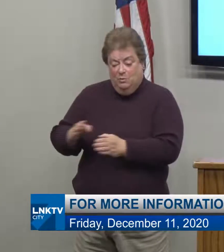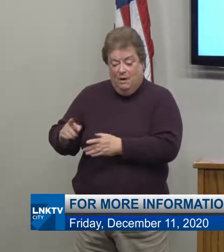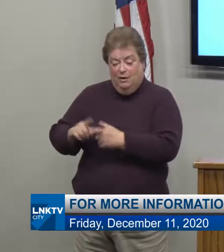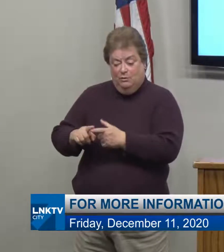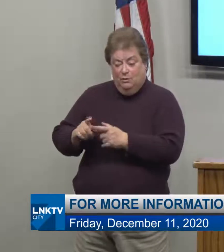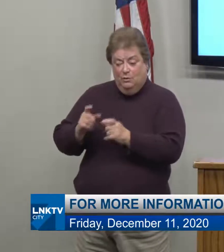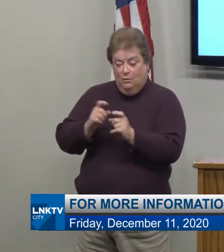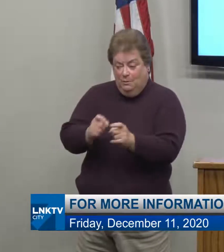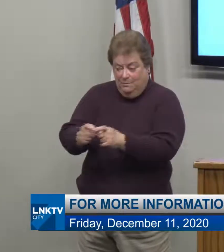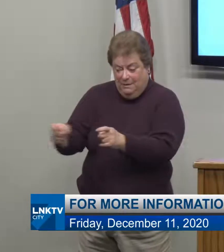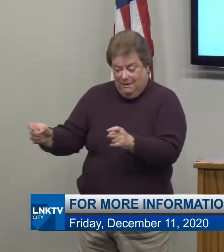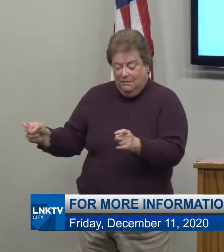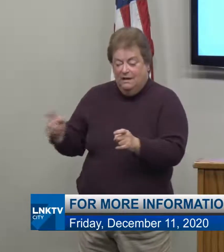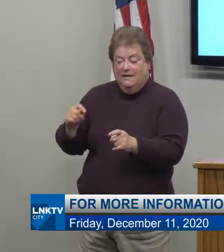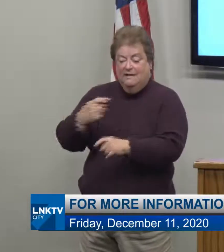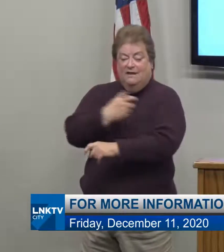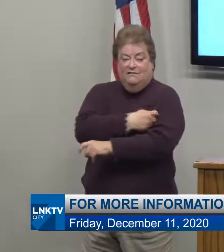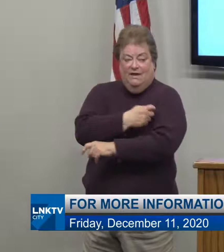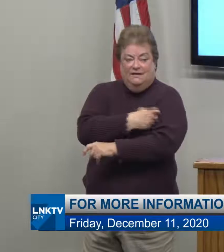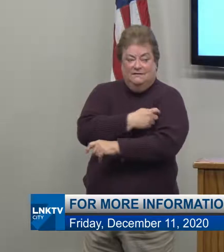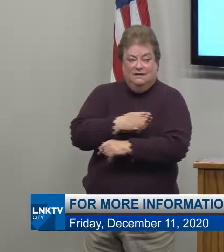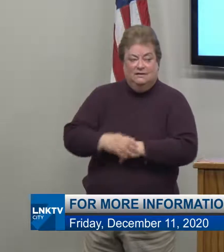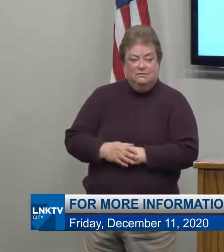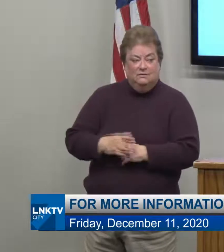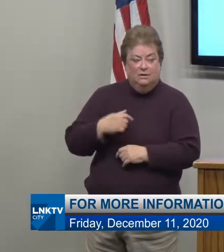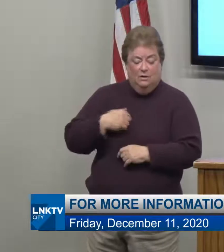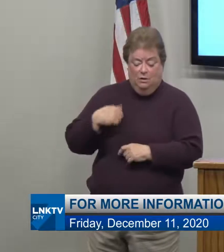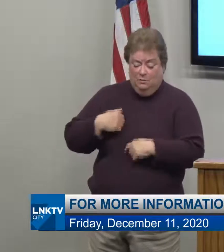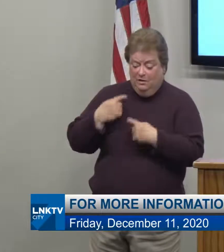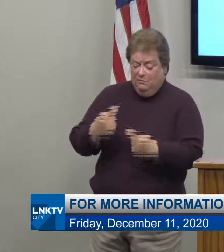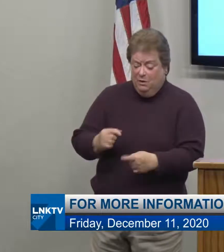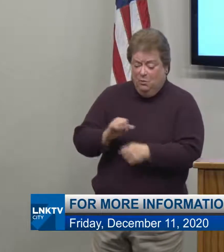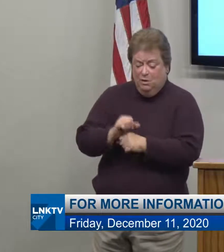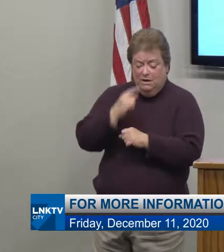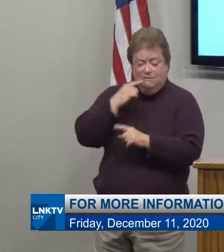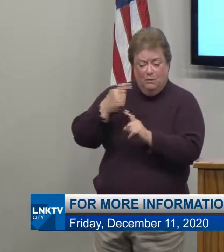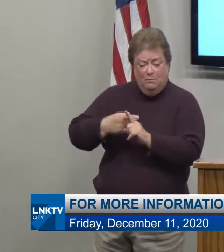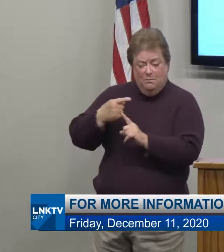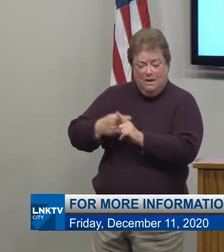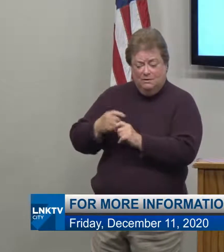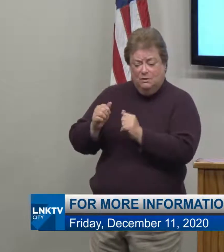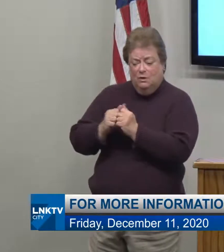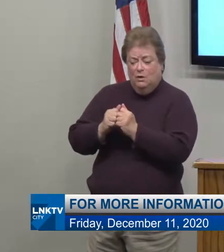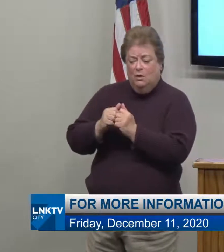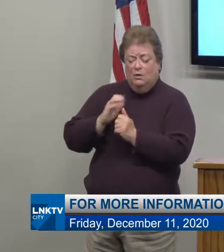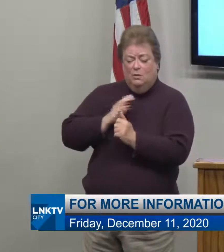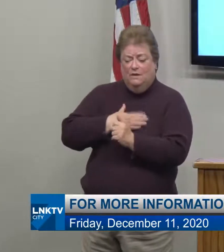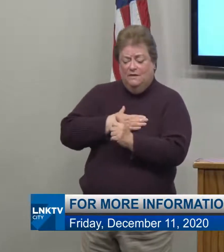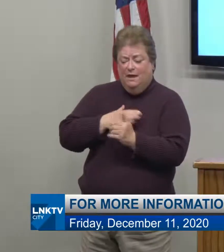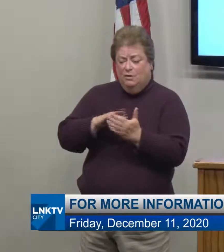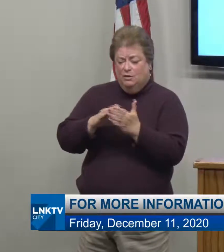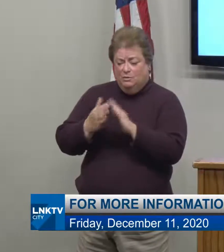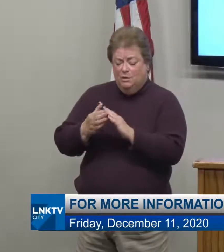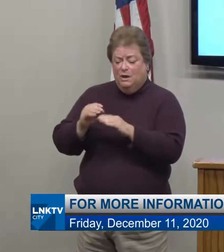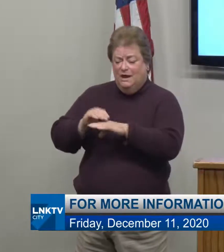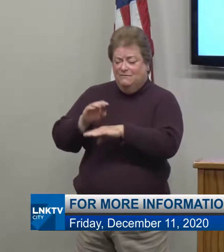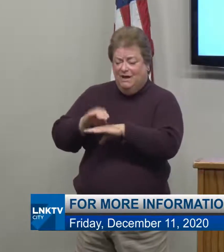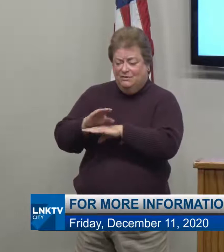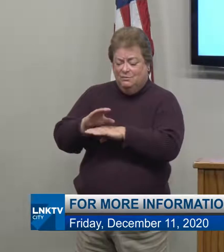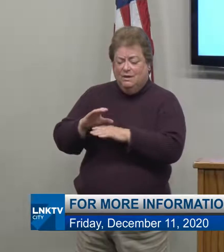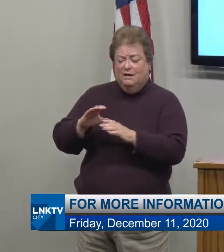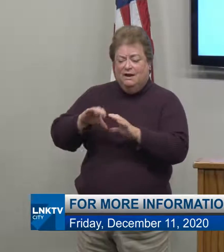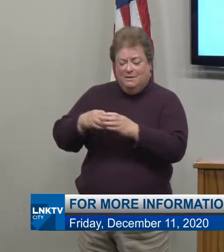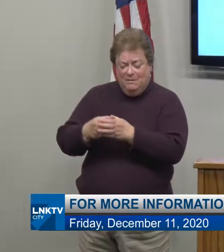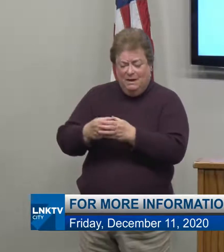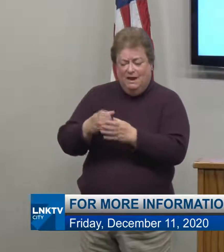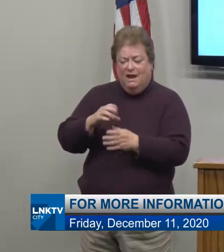COVID vaccine in our community. We have been working for months with our Community COVID Vaccine Advisory Committee, and many